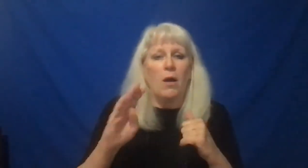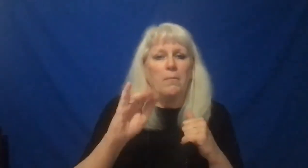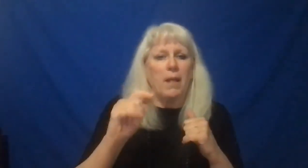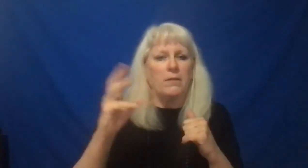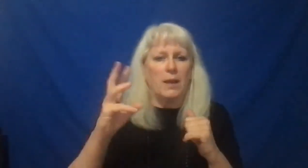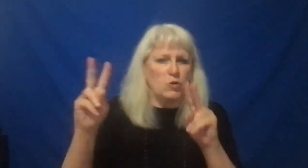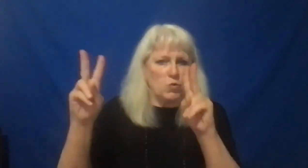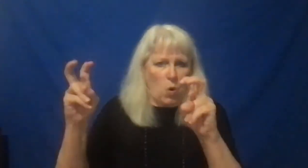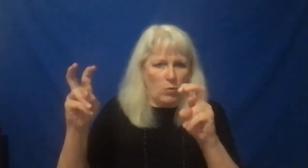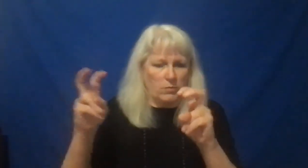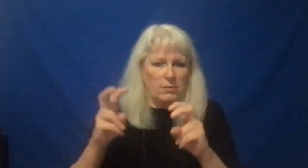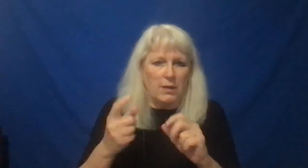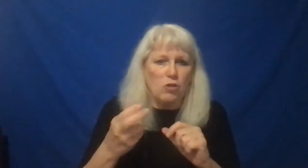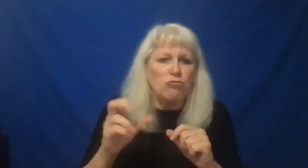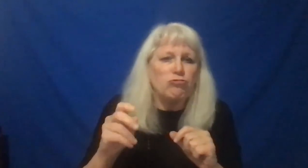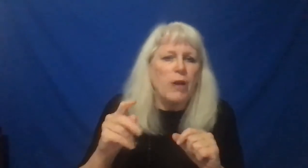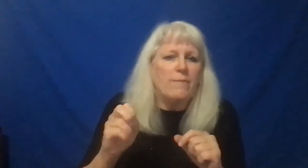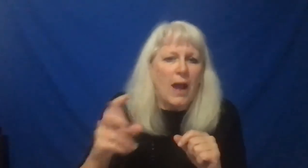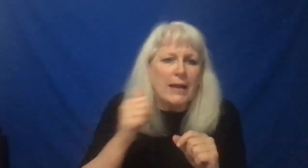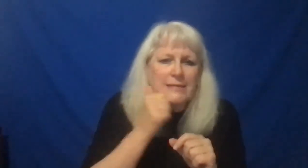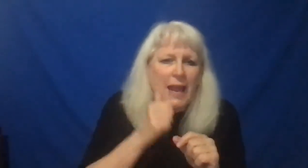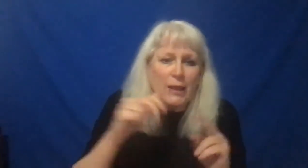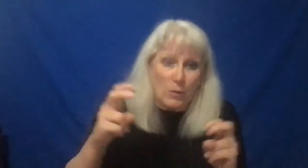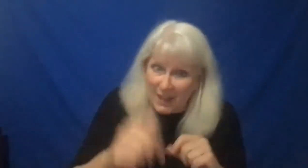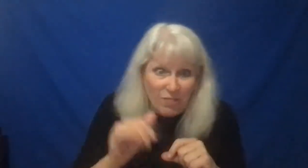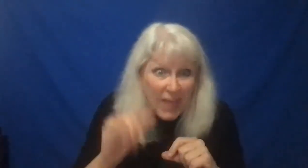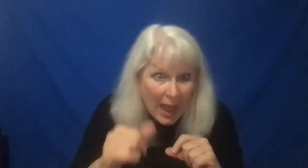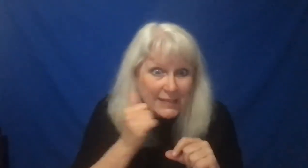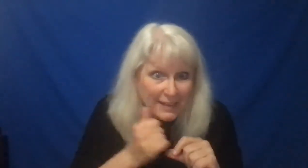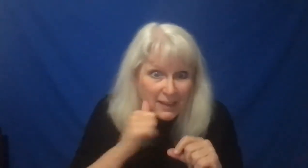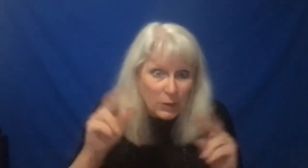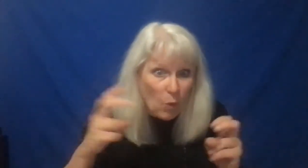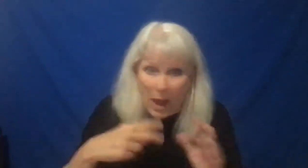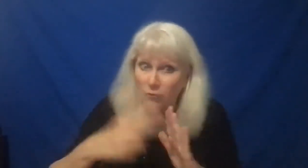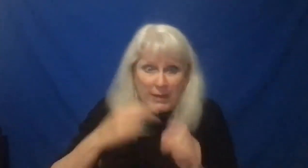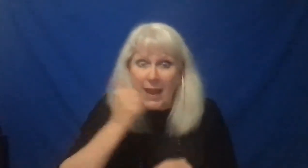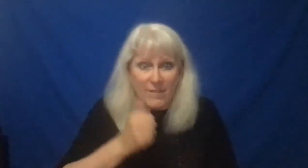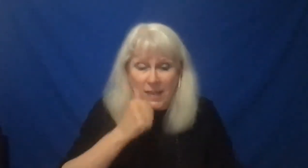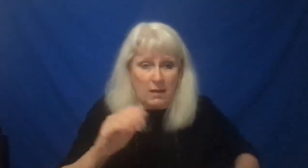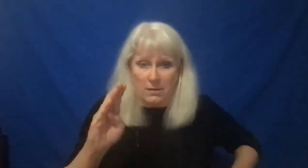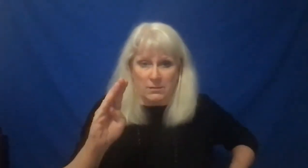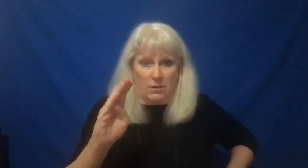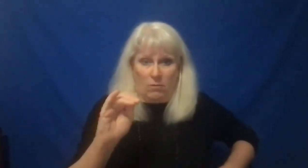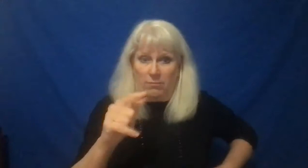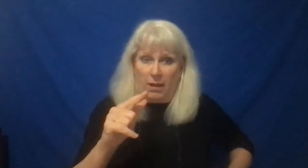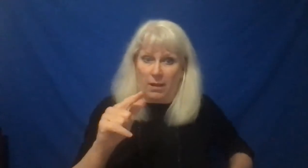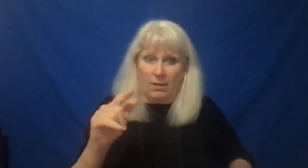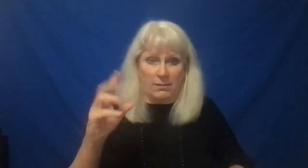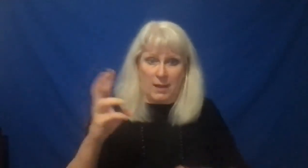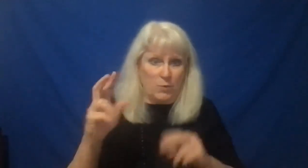Grapevine daily quotes. I really read those daily quotes each day, and I'm a Class A non-alcoholic